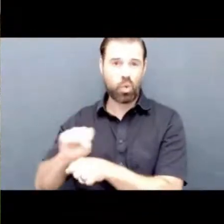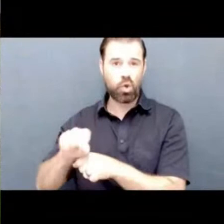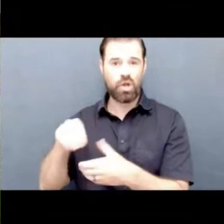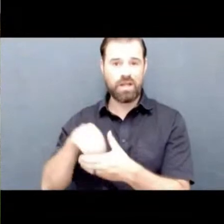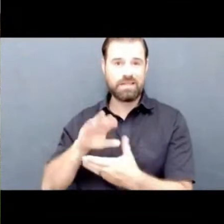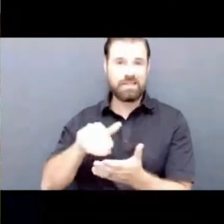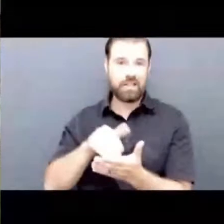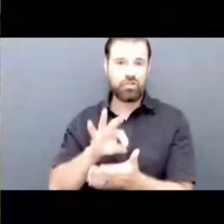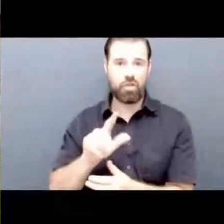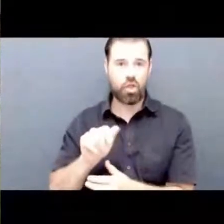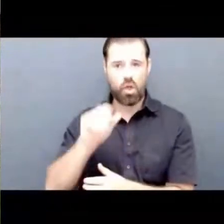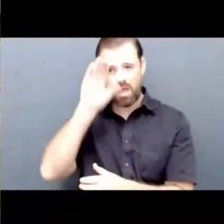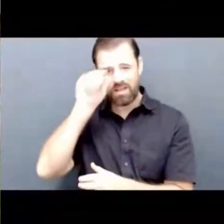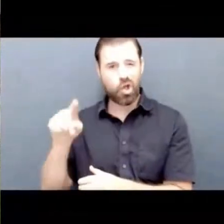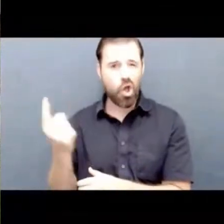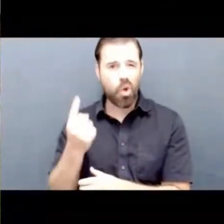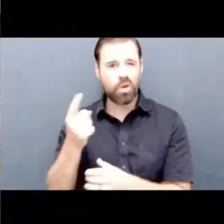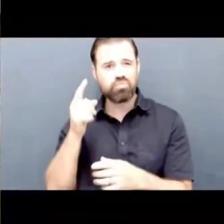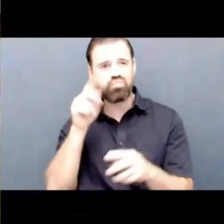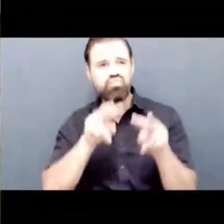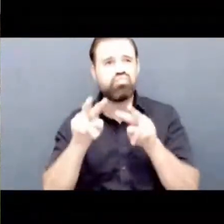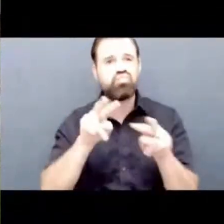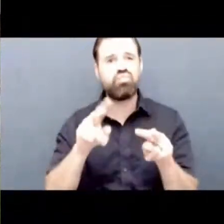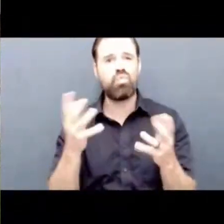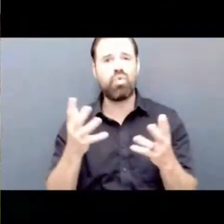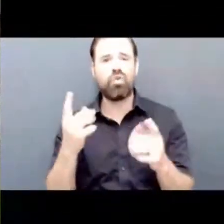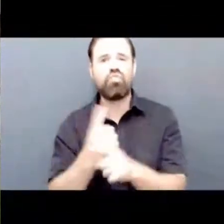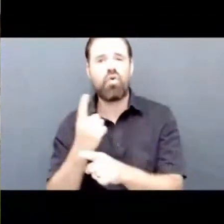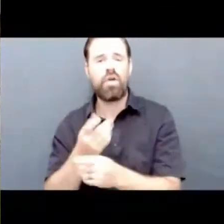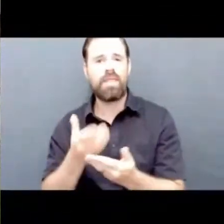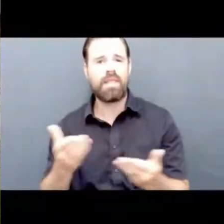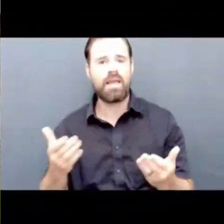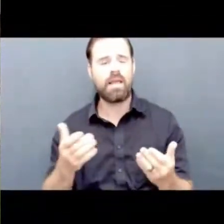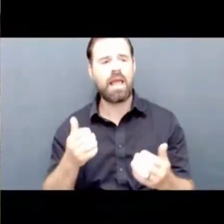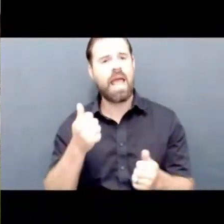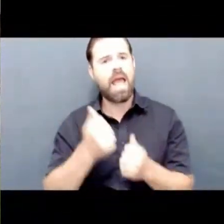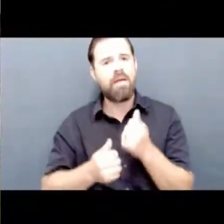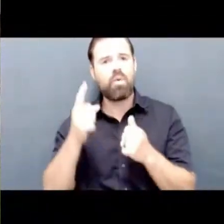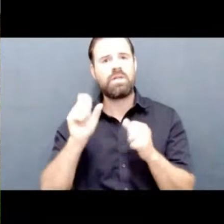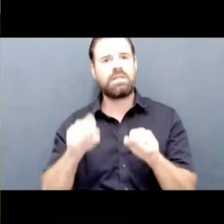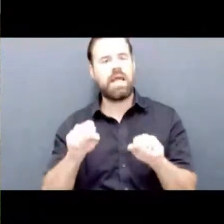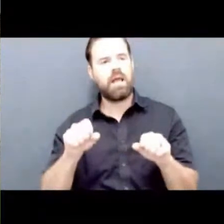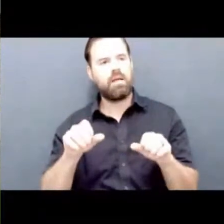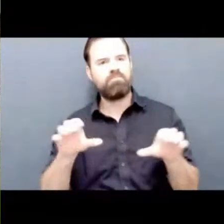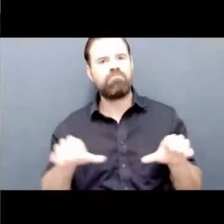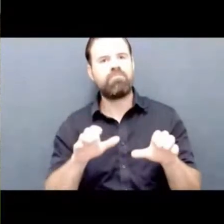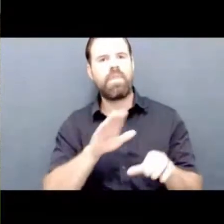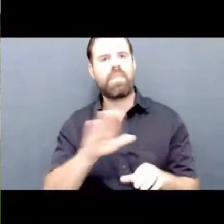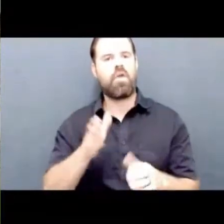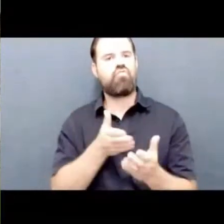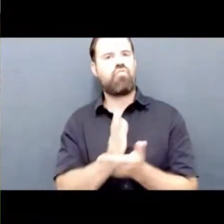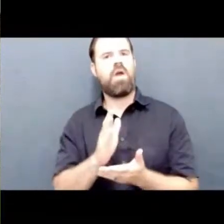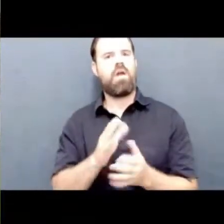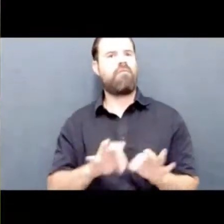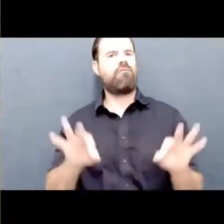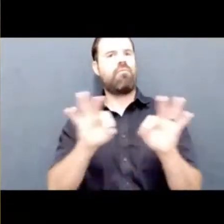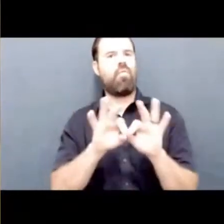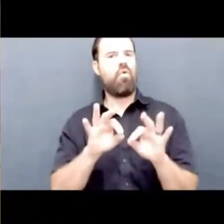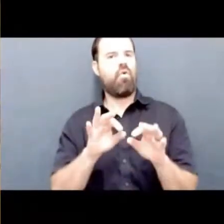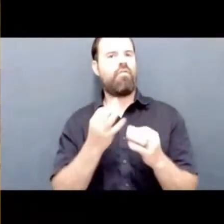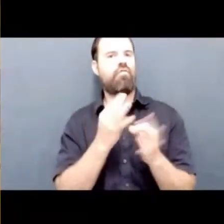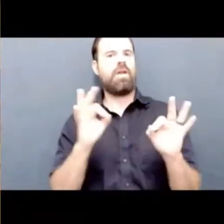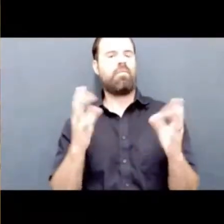always looking to do the right thing and make sure everybody gets a chance to exercise their most important freedom, which is their right to